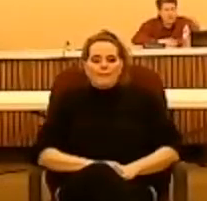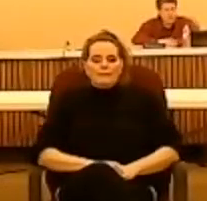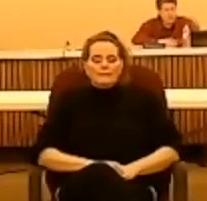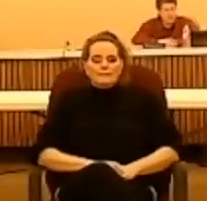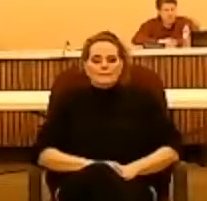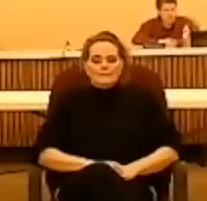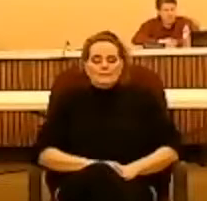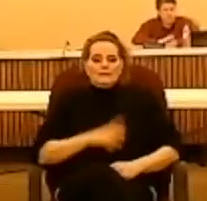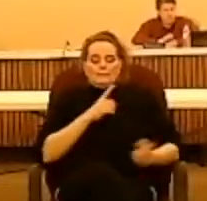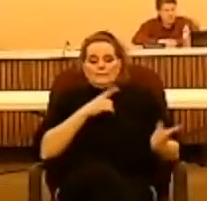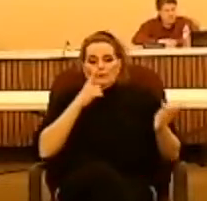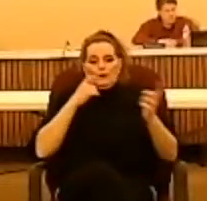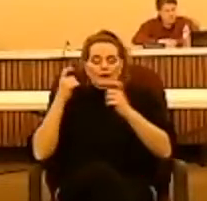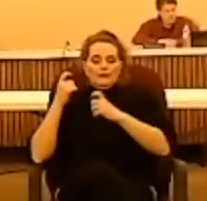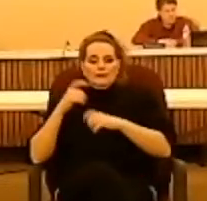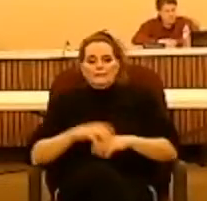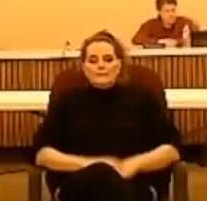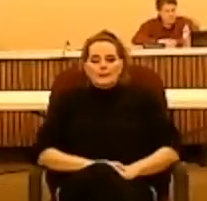Any questions?